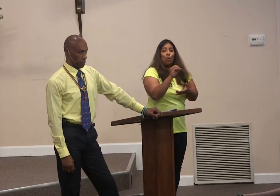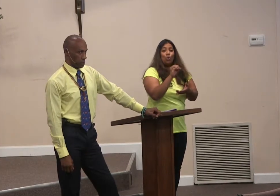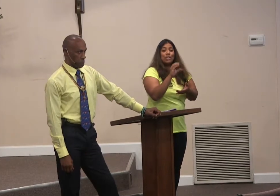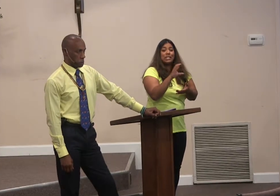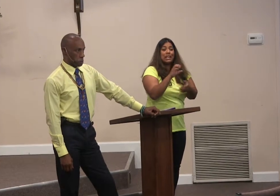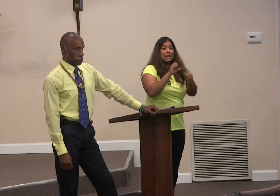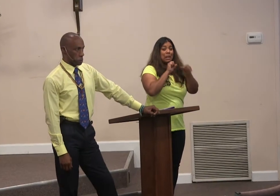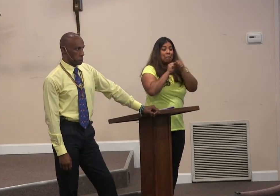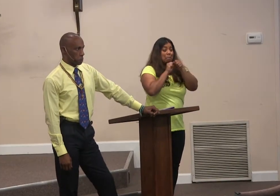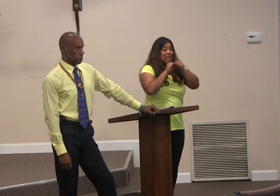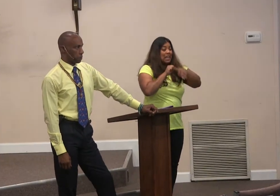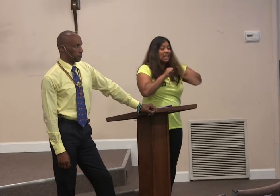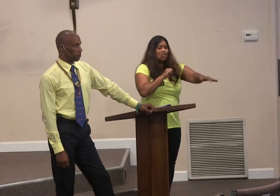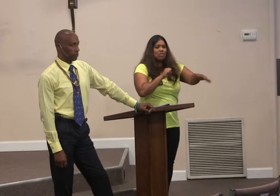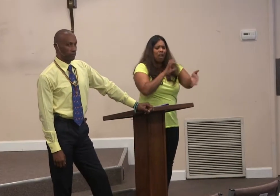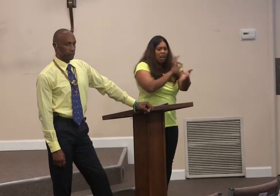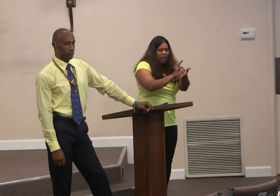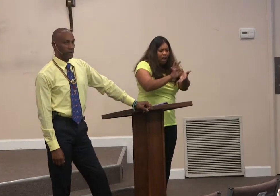beach.